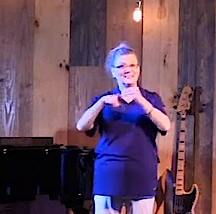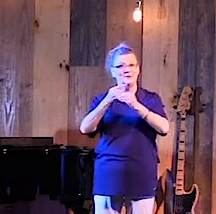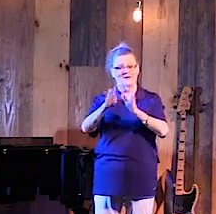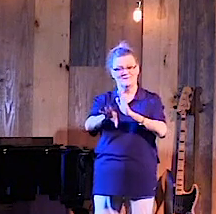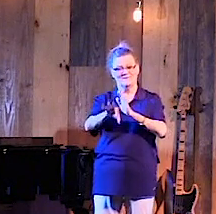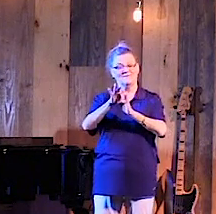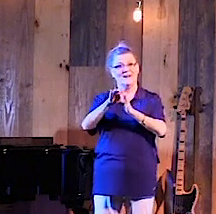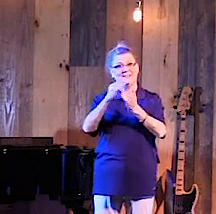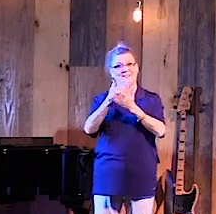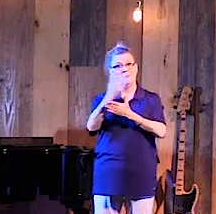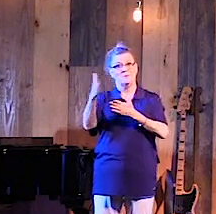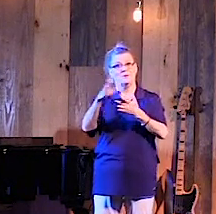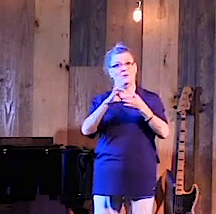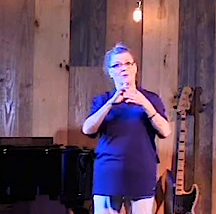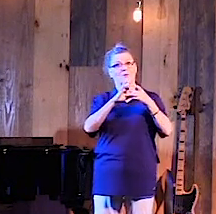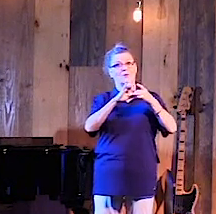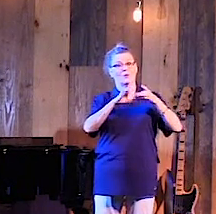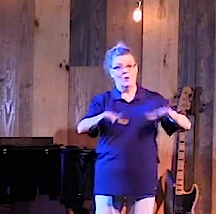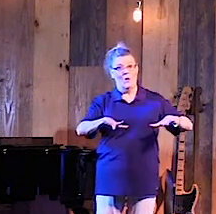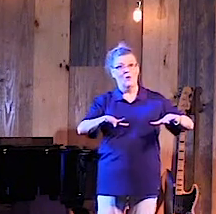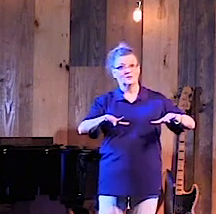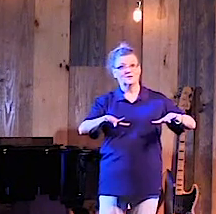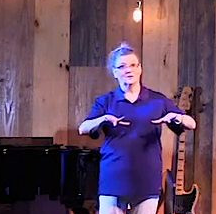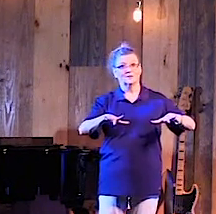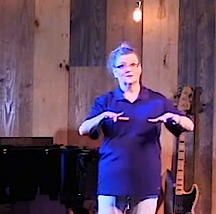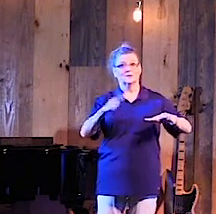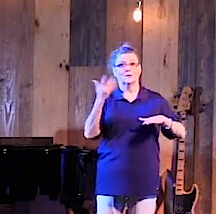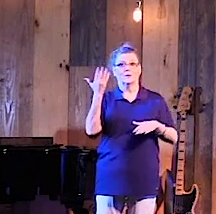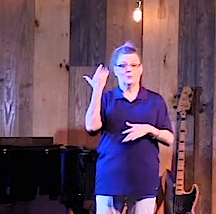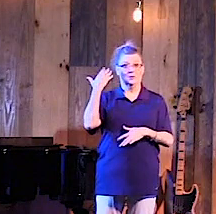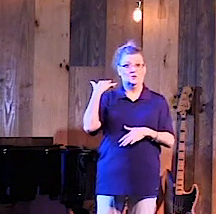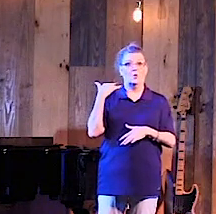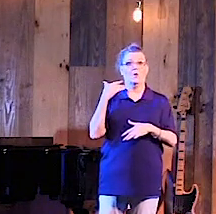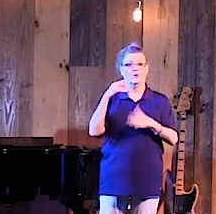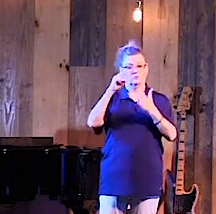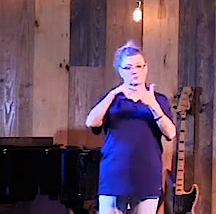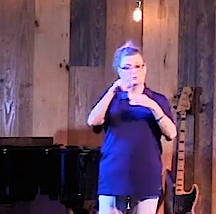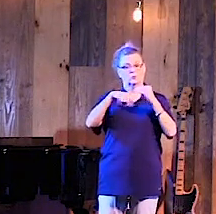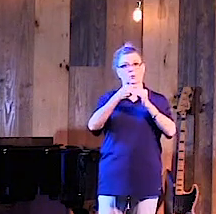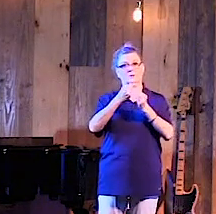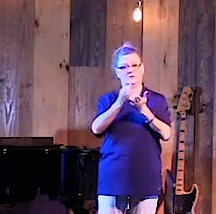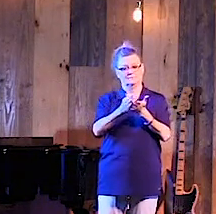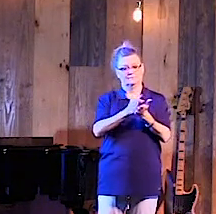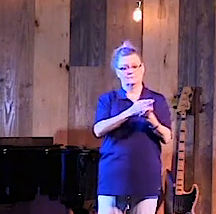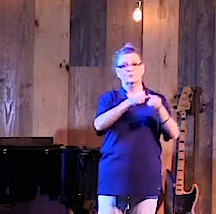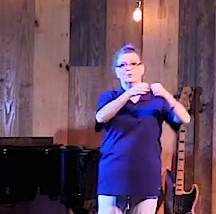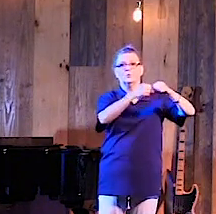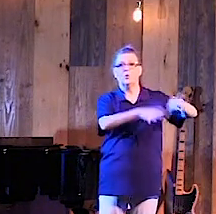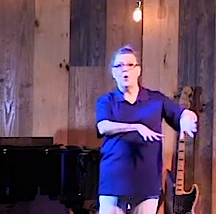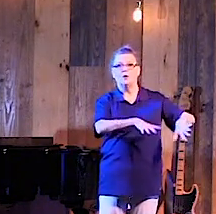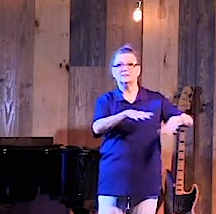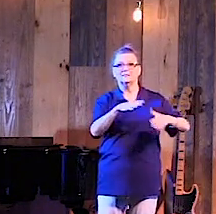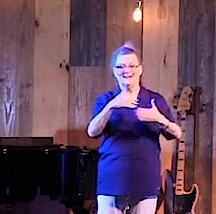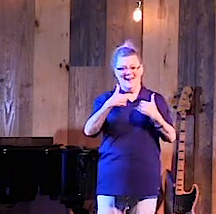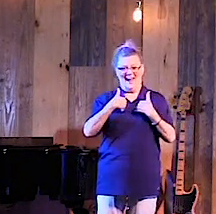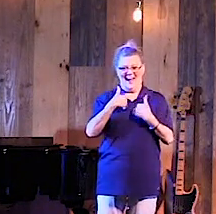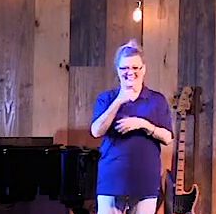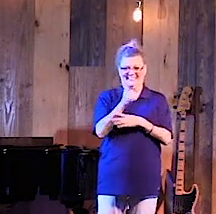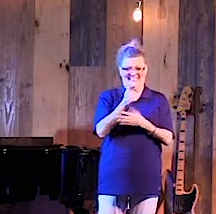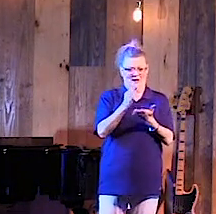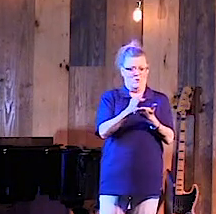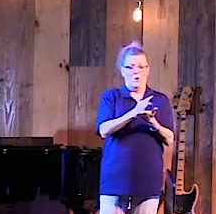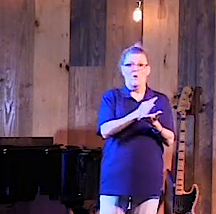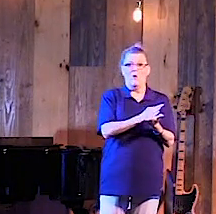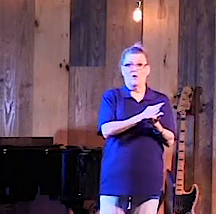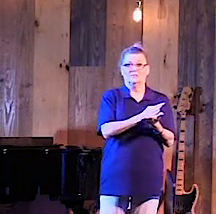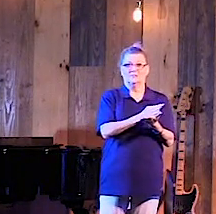lost. You see, earlier up in Luke 15, we read about a lost coin. And a woman had 10 coins, and she lost one